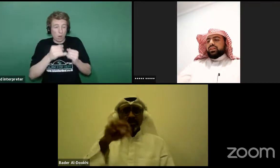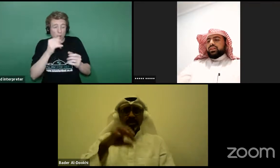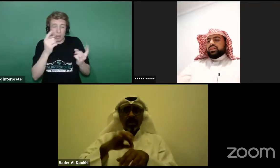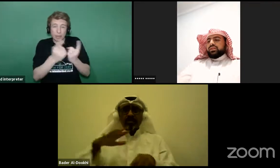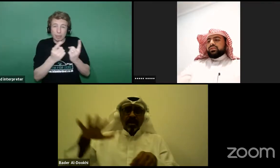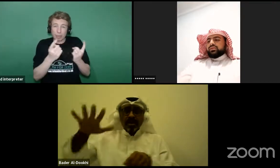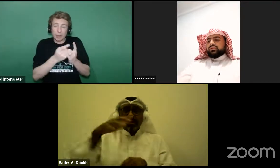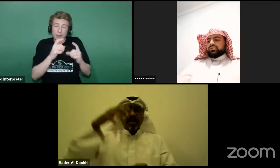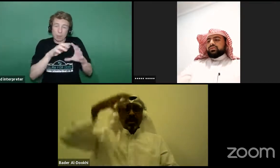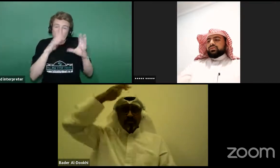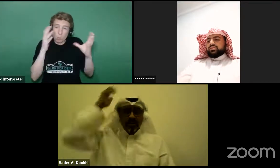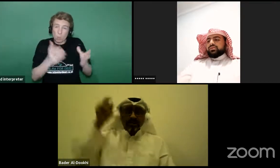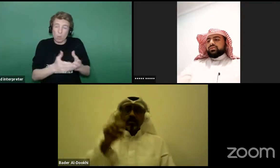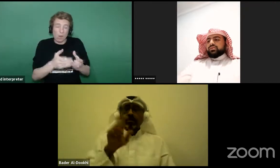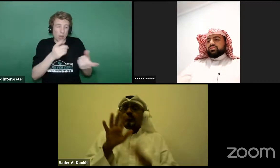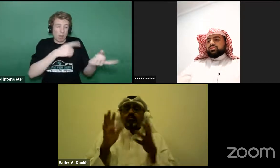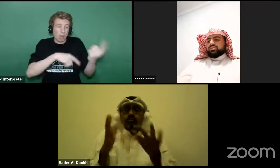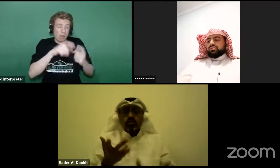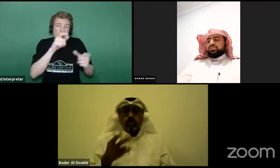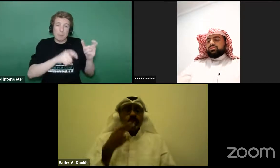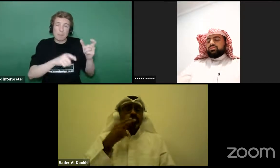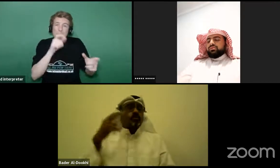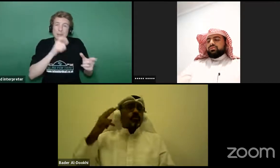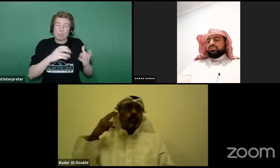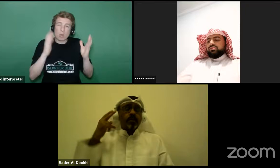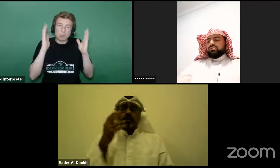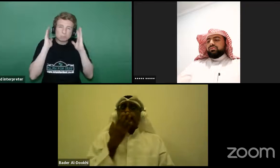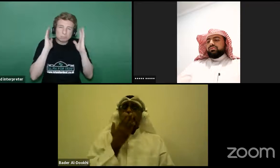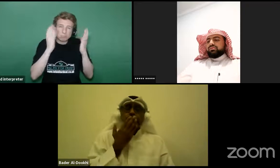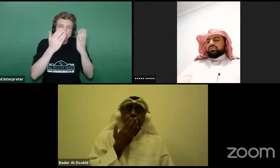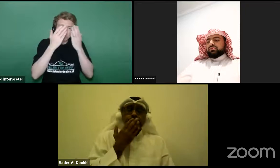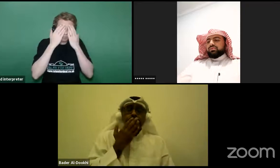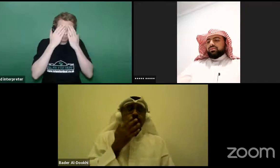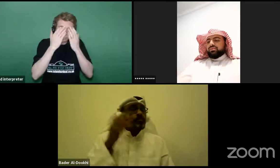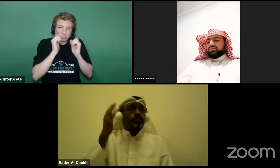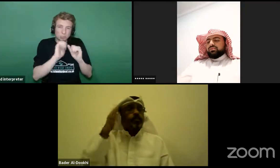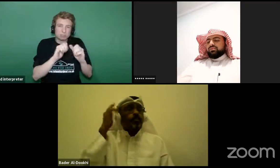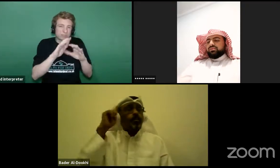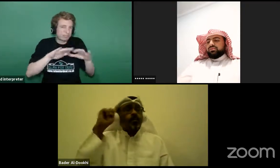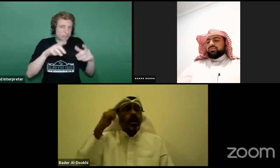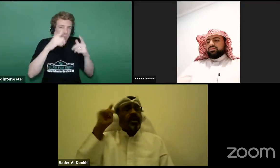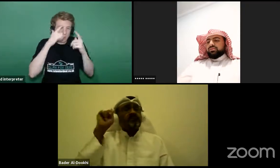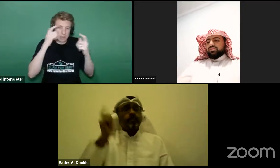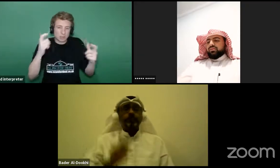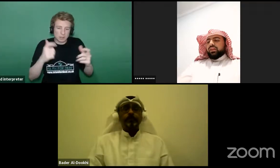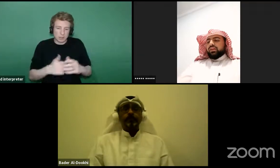Allah are the deaf and the dumb who understand not.